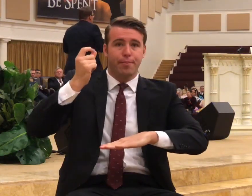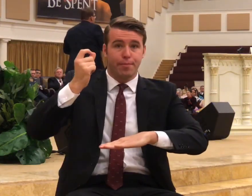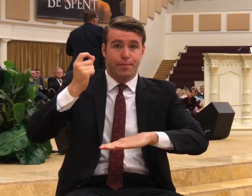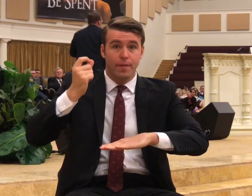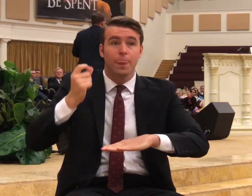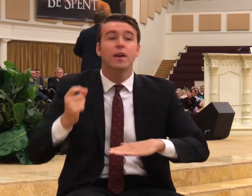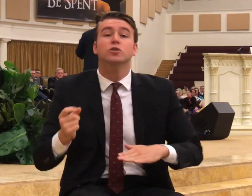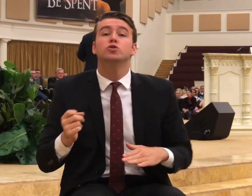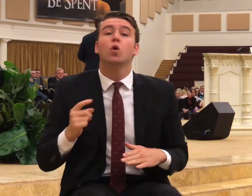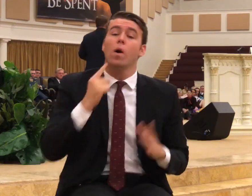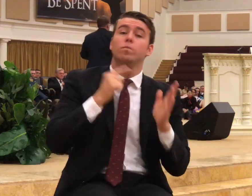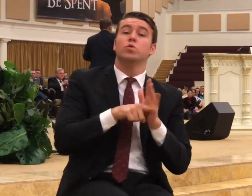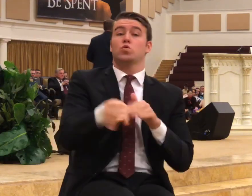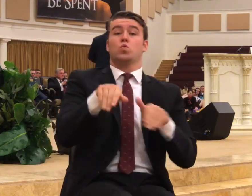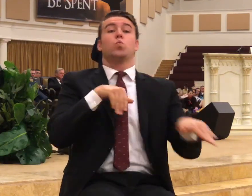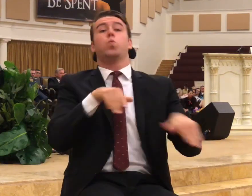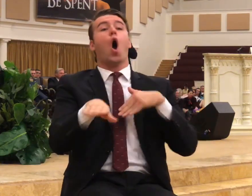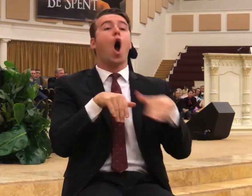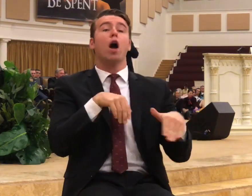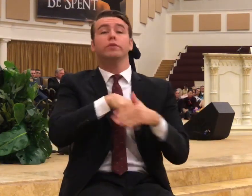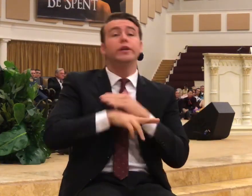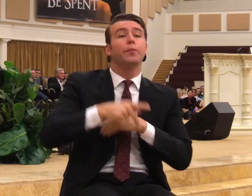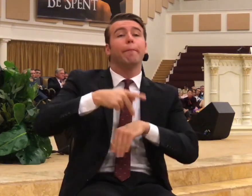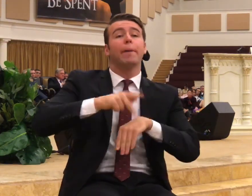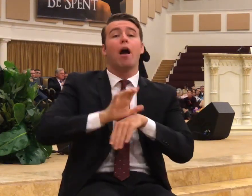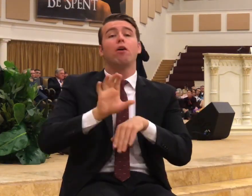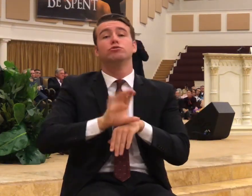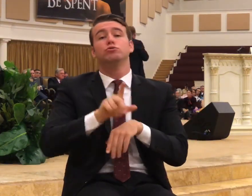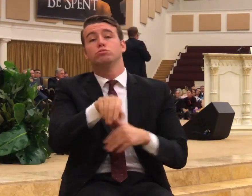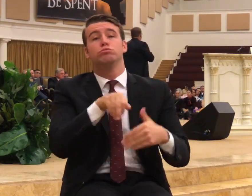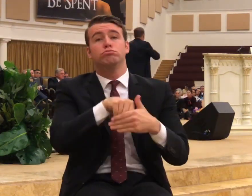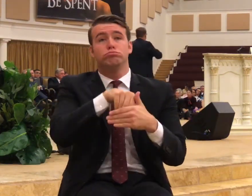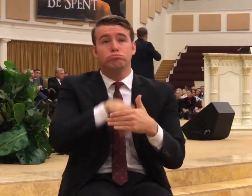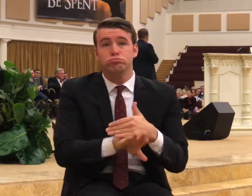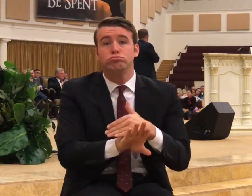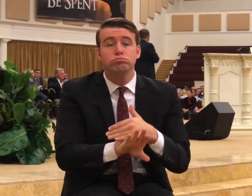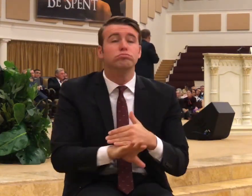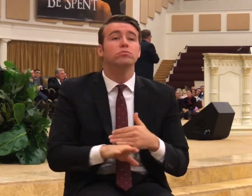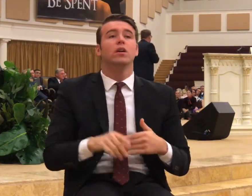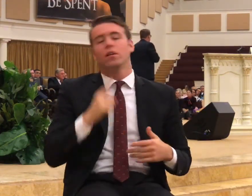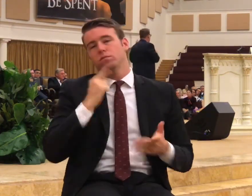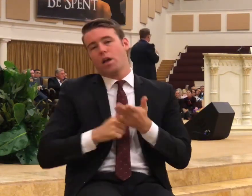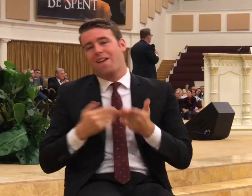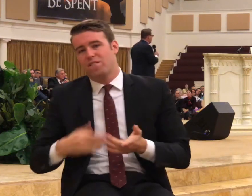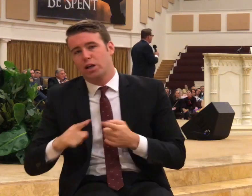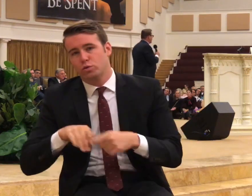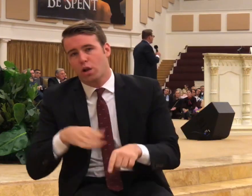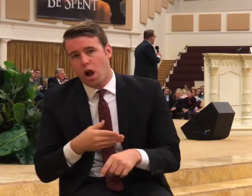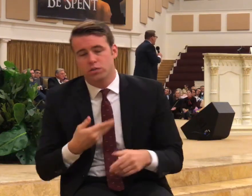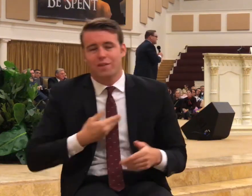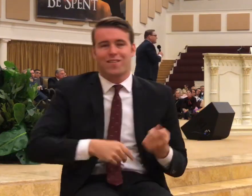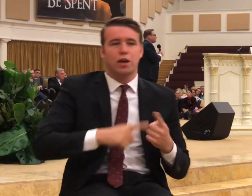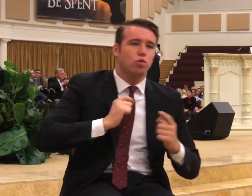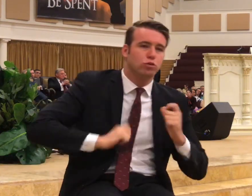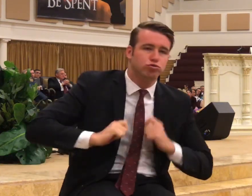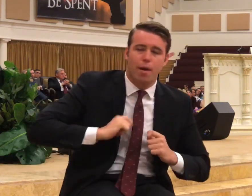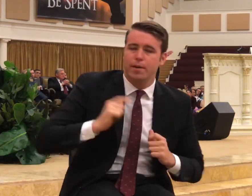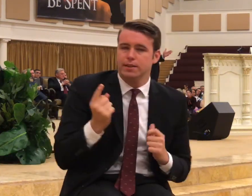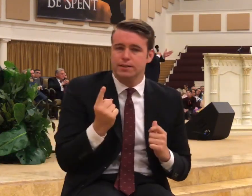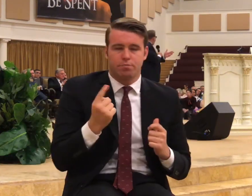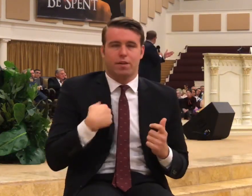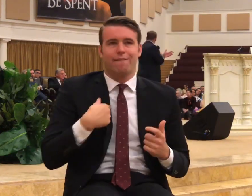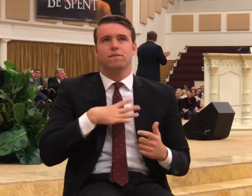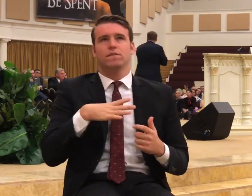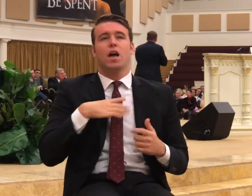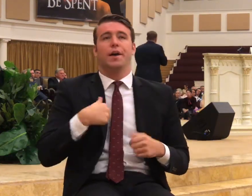So you walk into the Pentecostal church and you would expect somebody just invite you to the drama or concert, or you showed up at church and some crazy nut